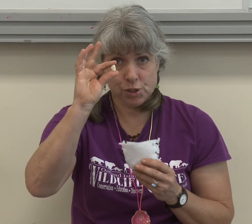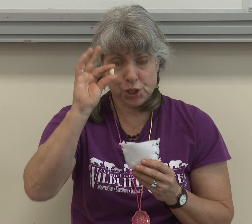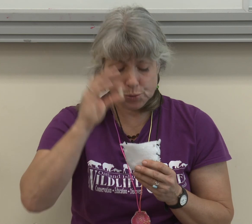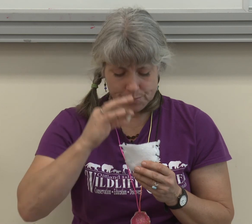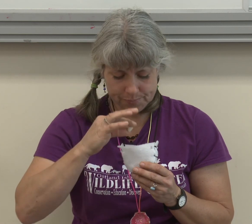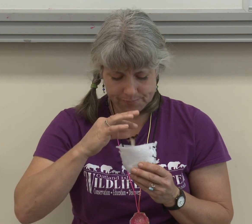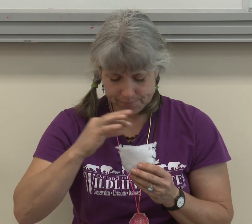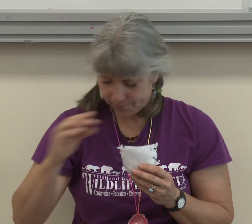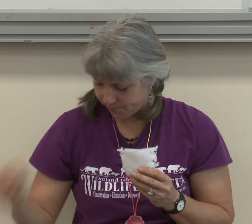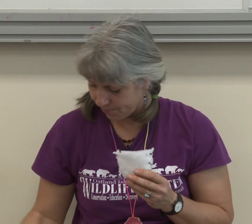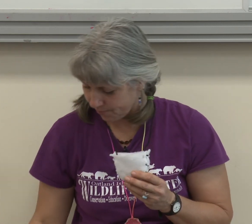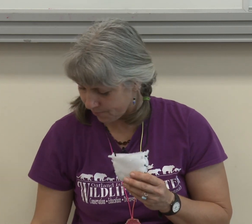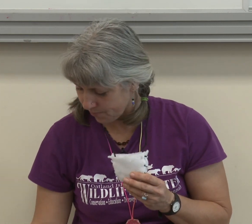2,